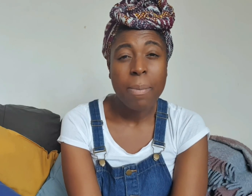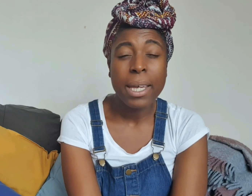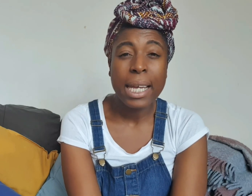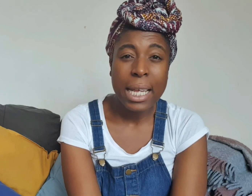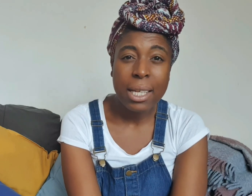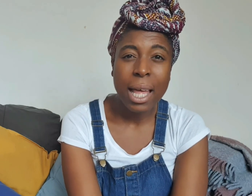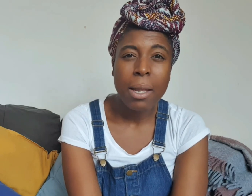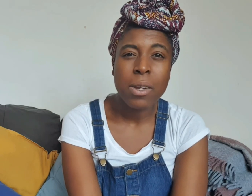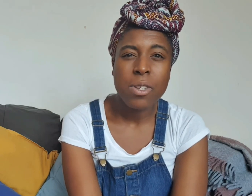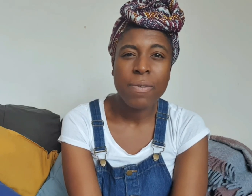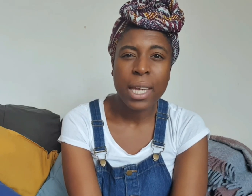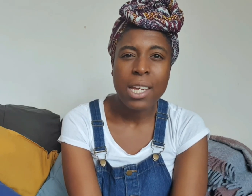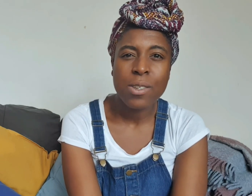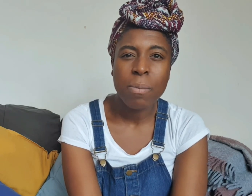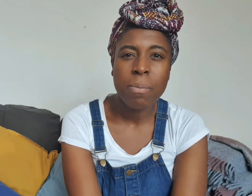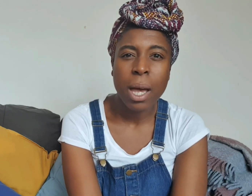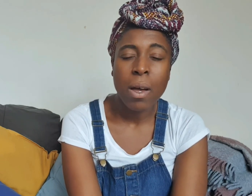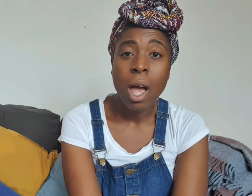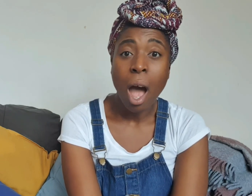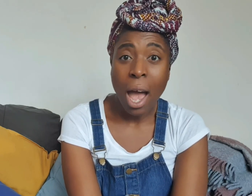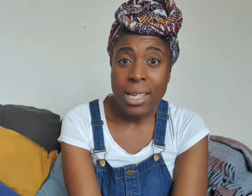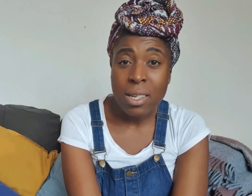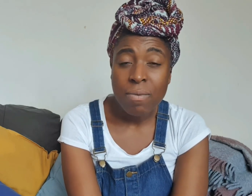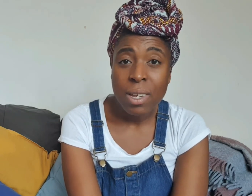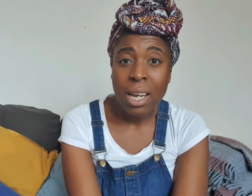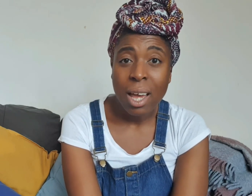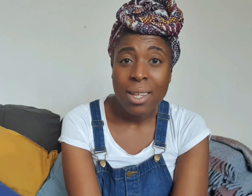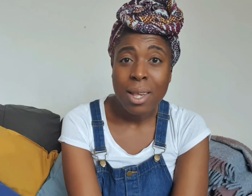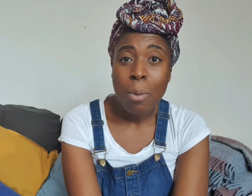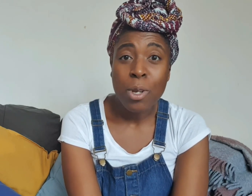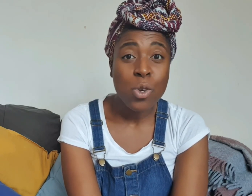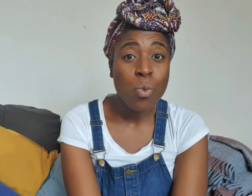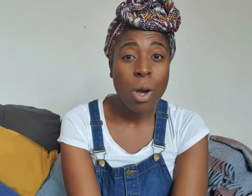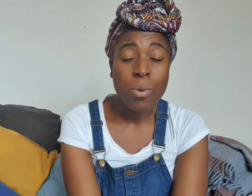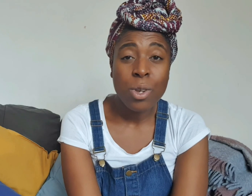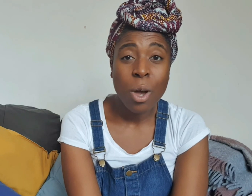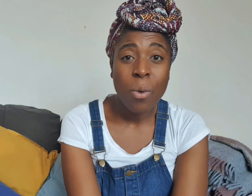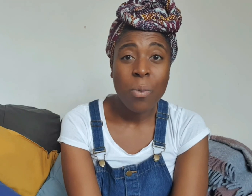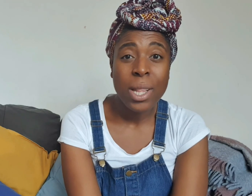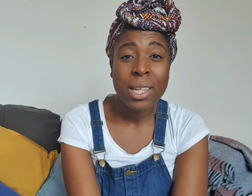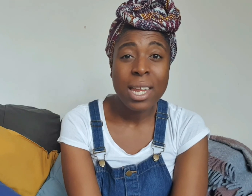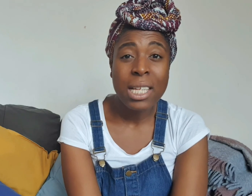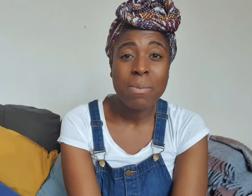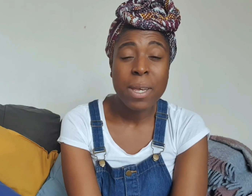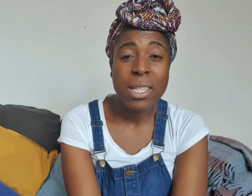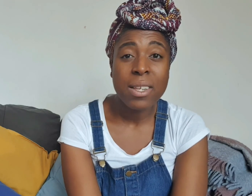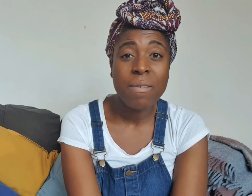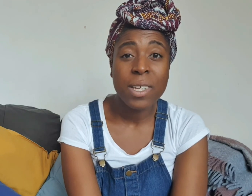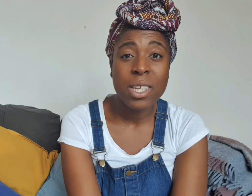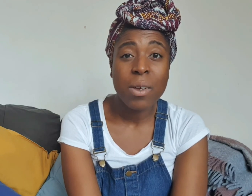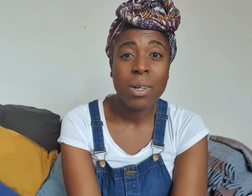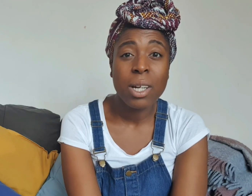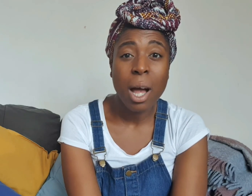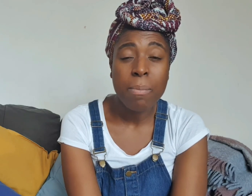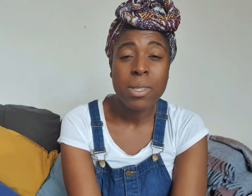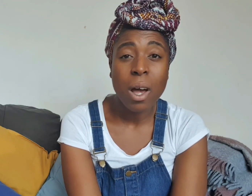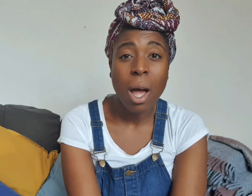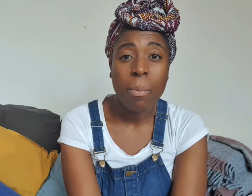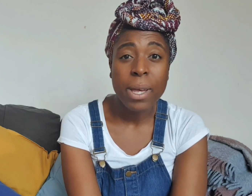and click that notification bell. I didn't realise, but you won't know when the next BSL video comes up